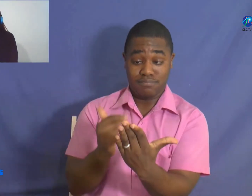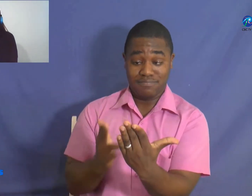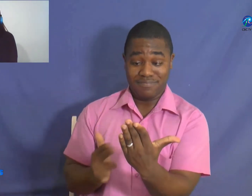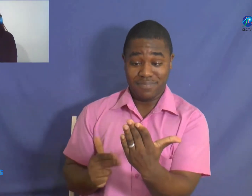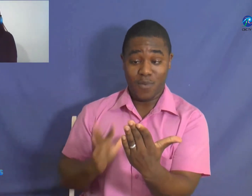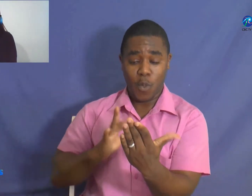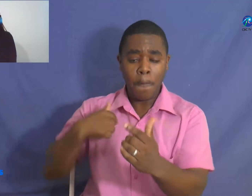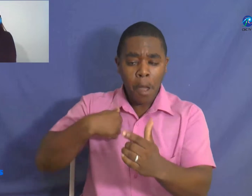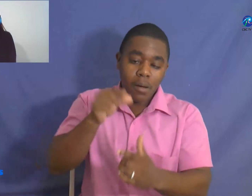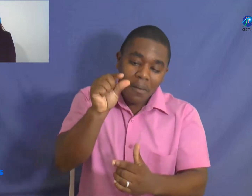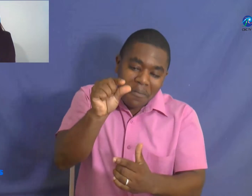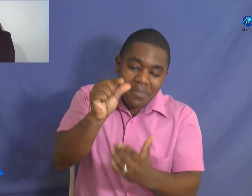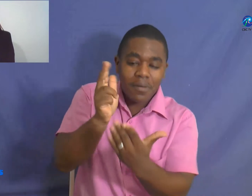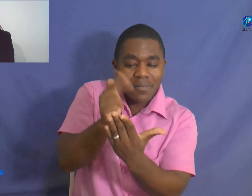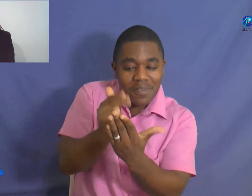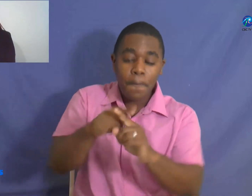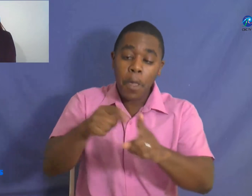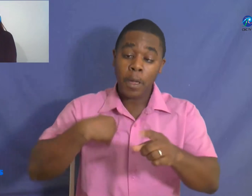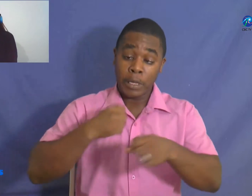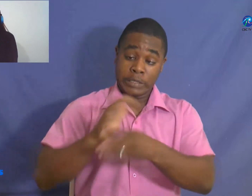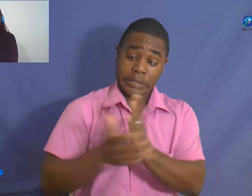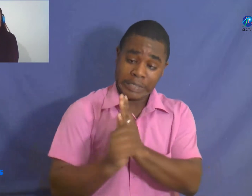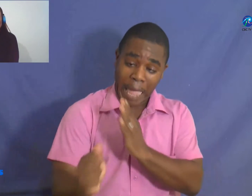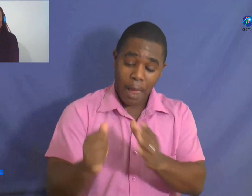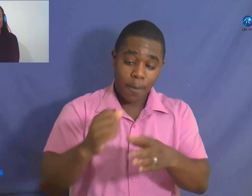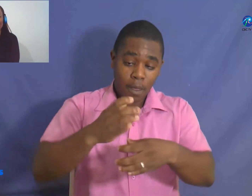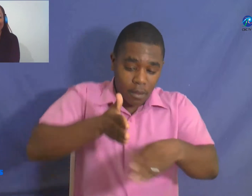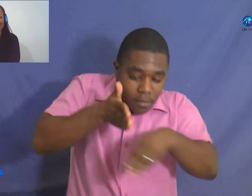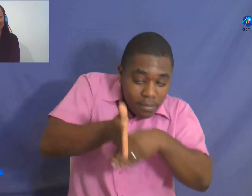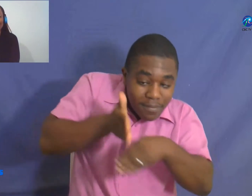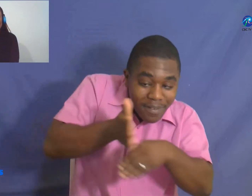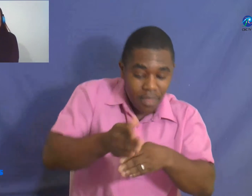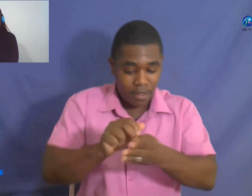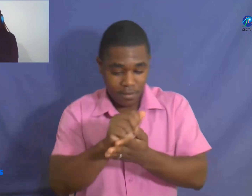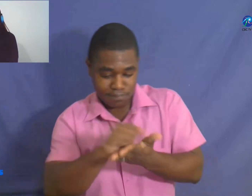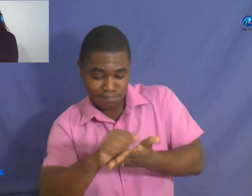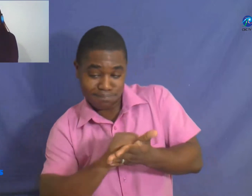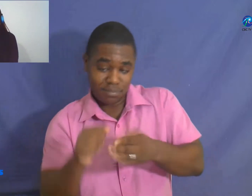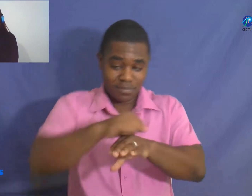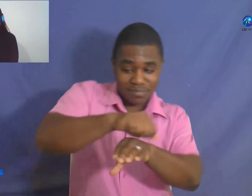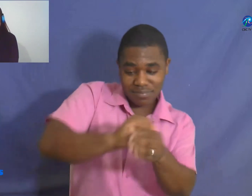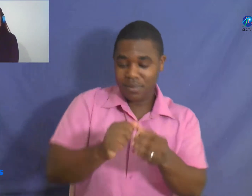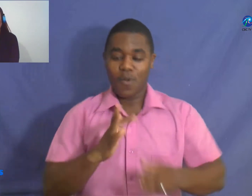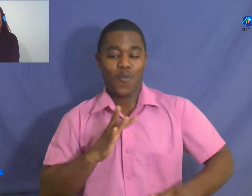She helps me as well with some of the artistry, some of the painting,